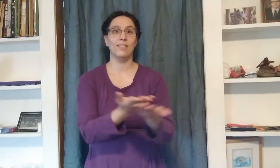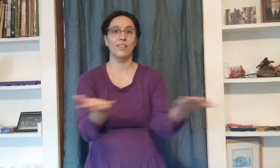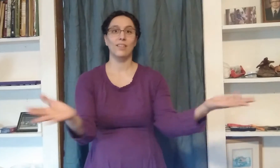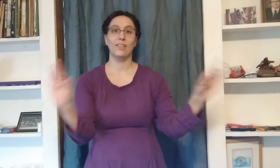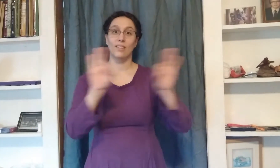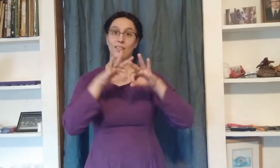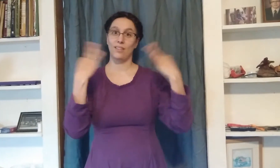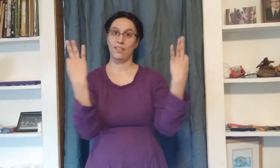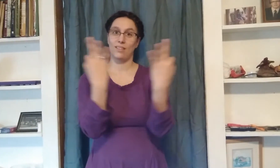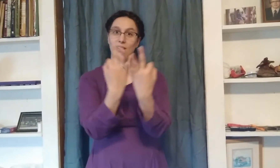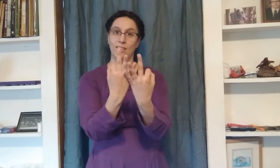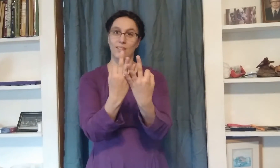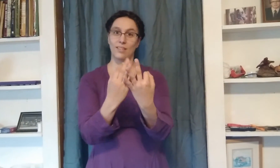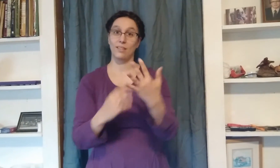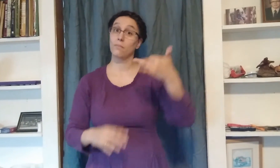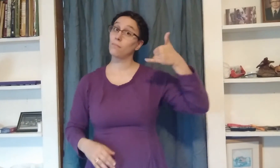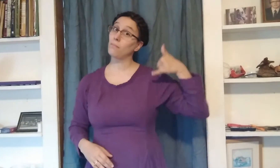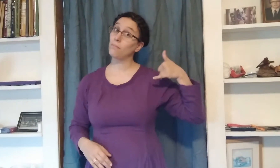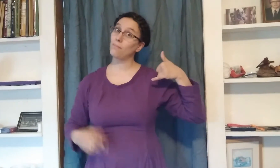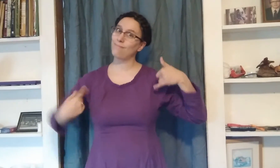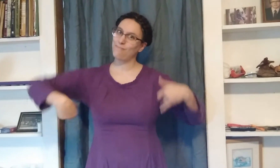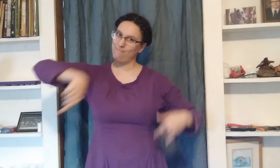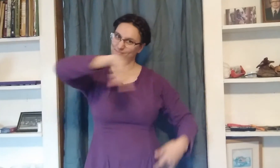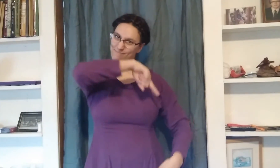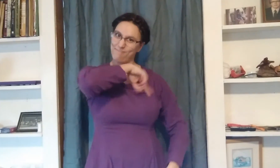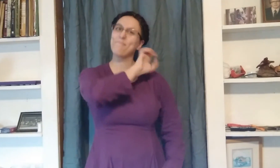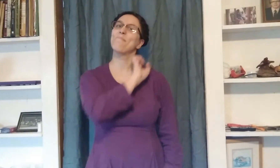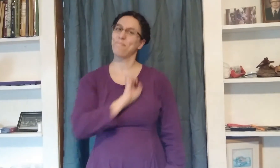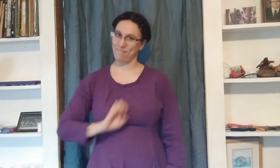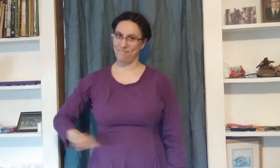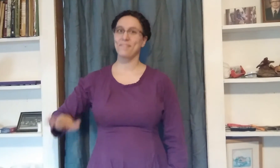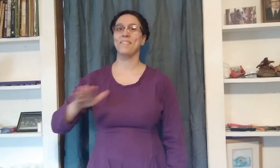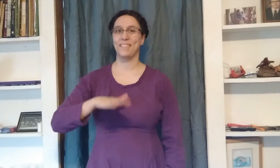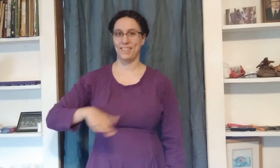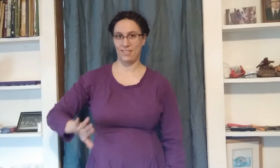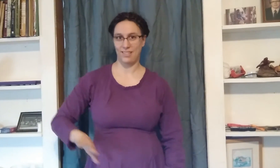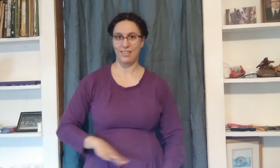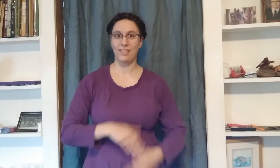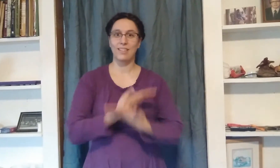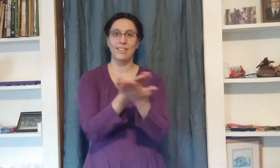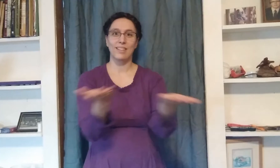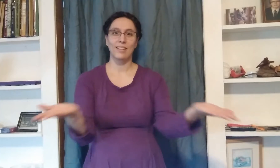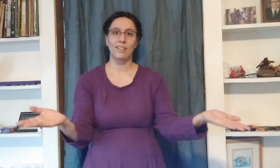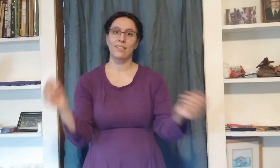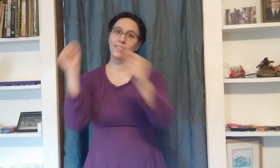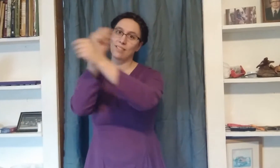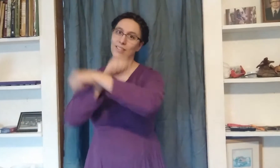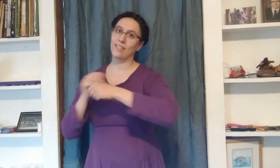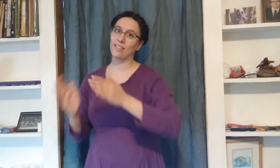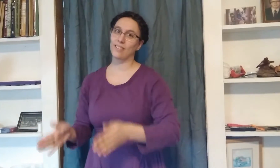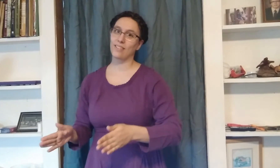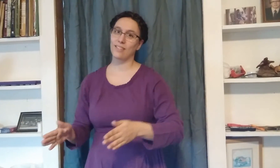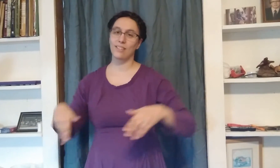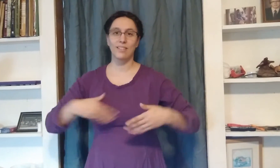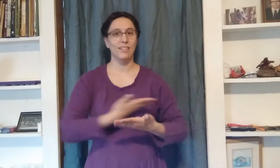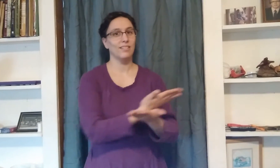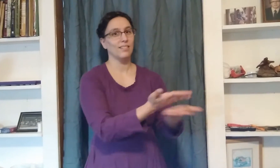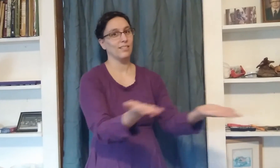We are all family, for we are the East. We are the fighters, we are